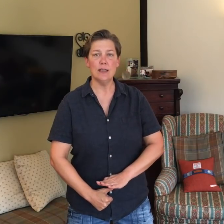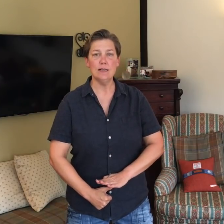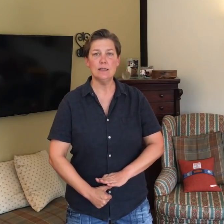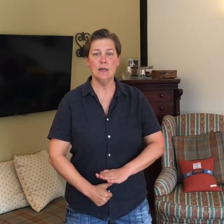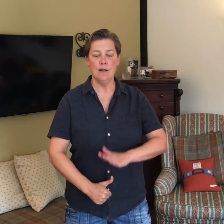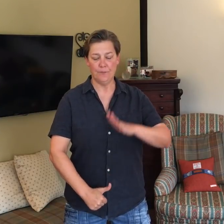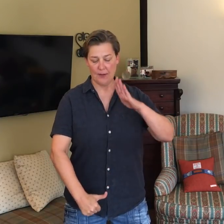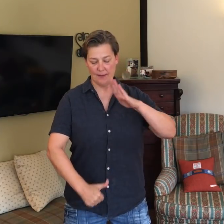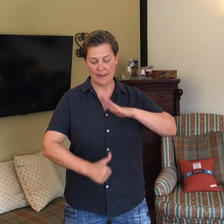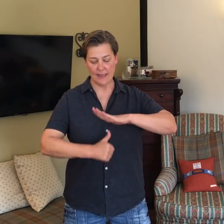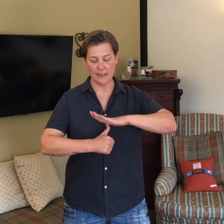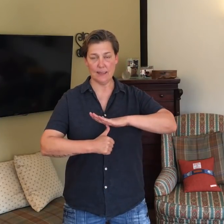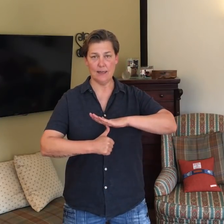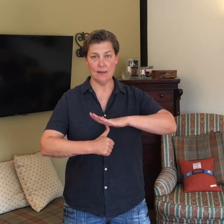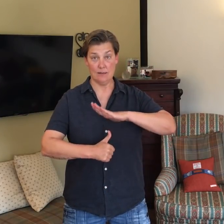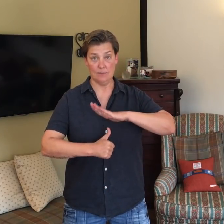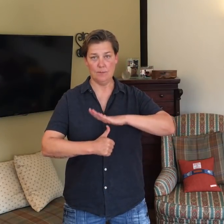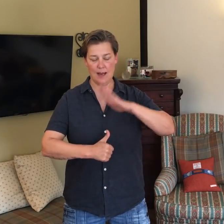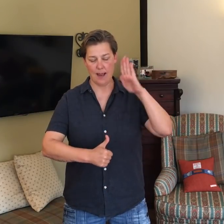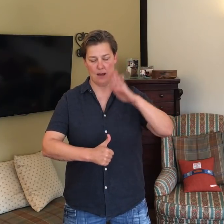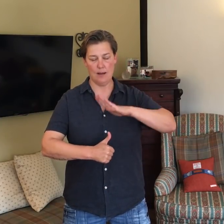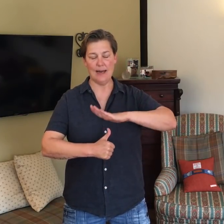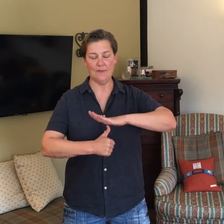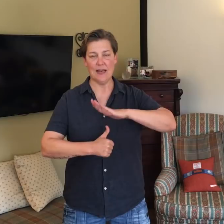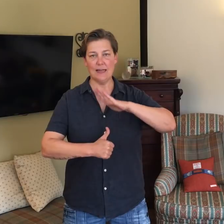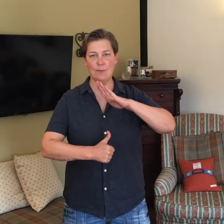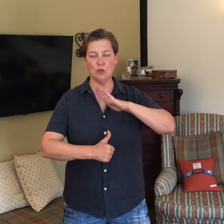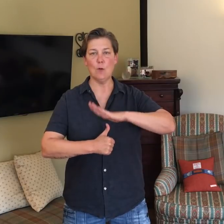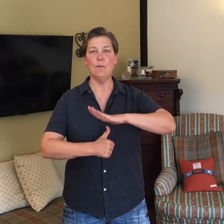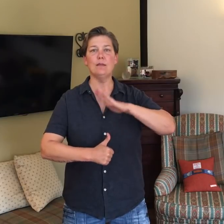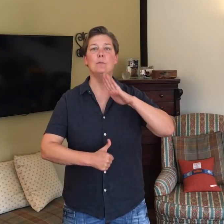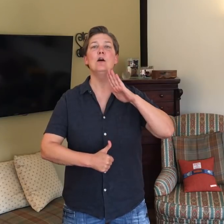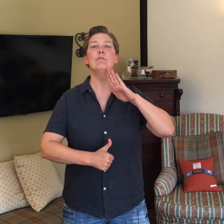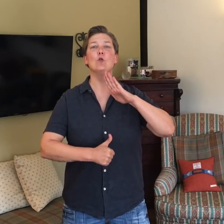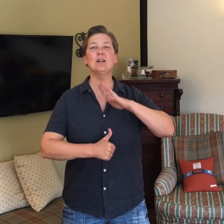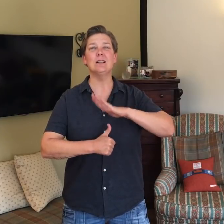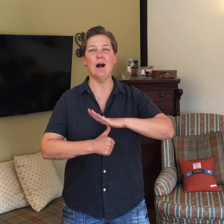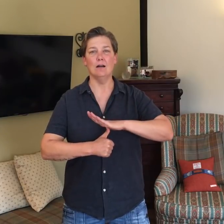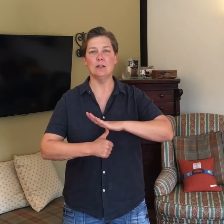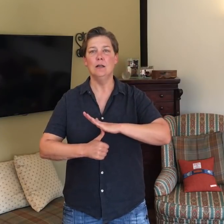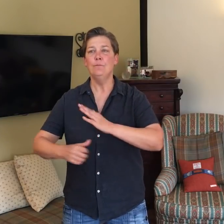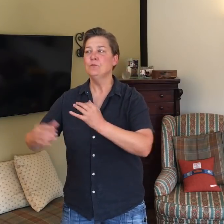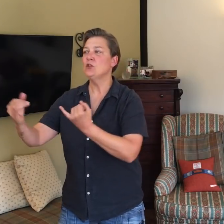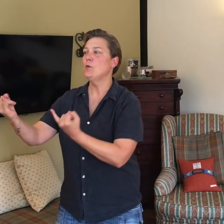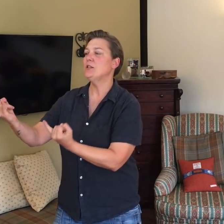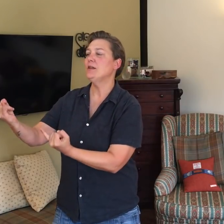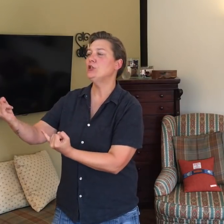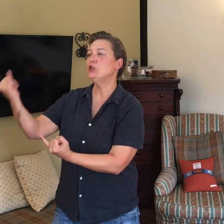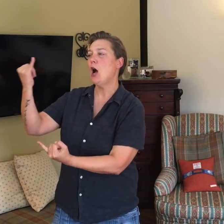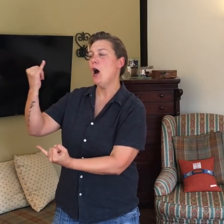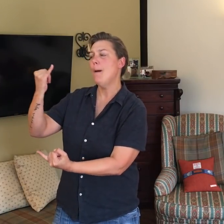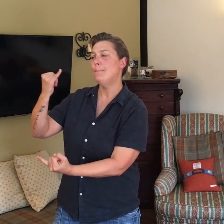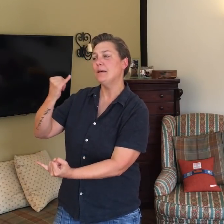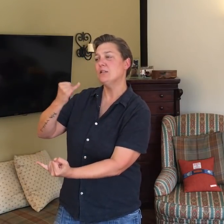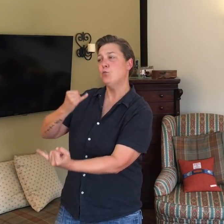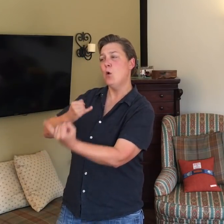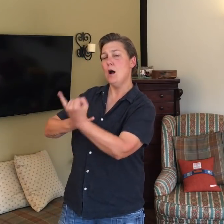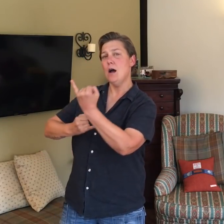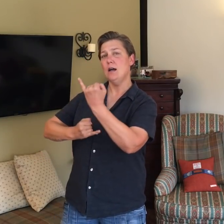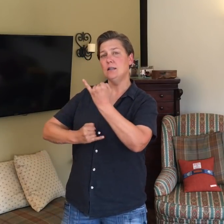notice that my left hand came on top of my thumb for cut. So we're doing sharpest words